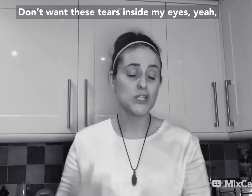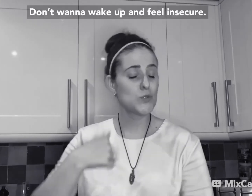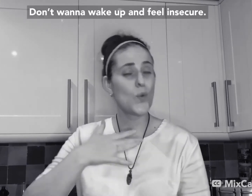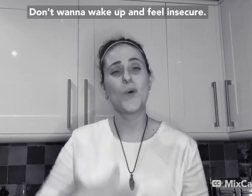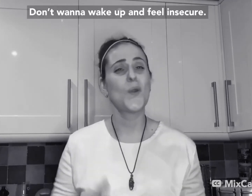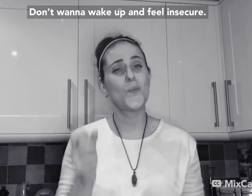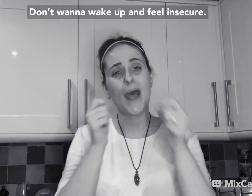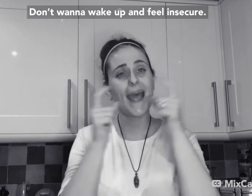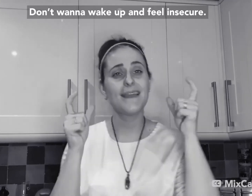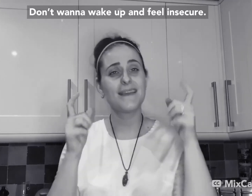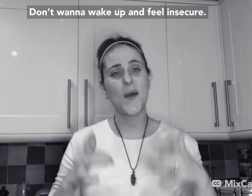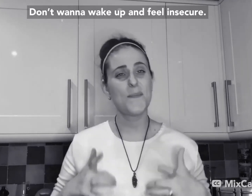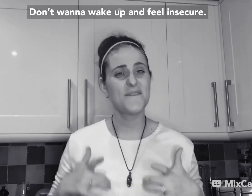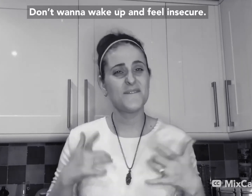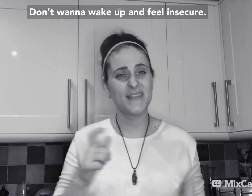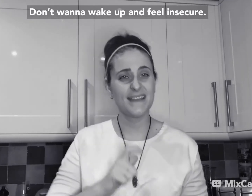don't want to wake up